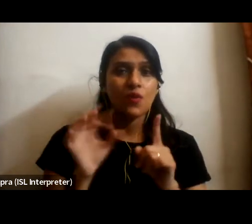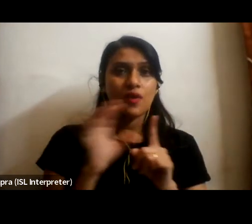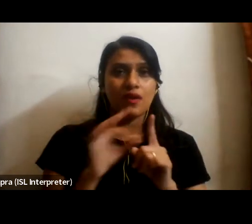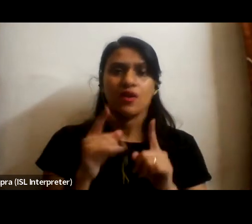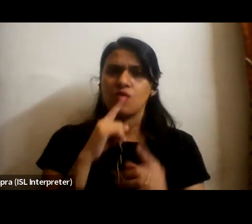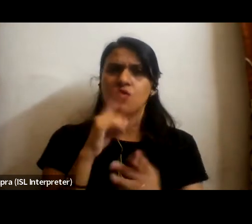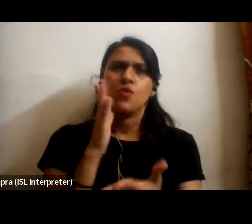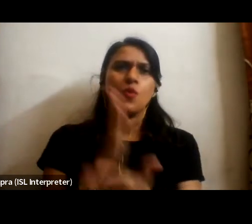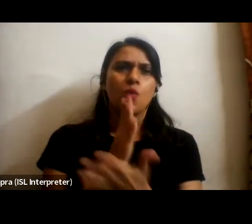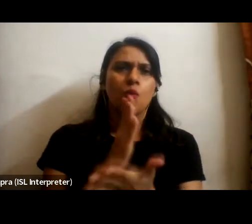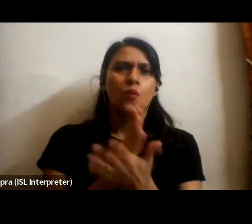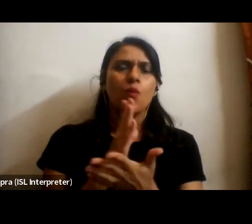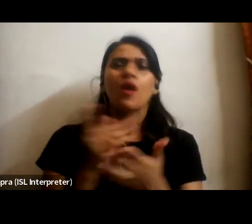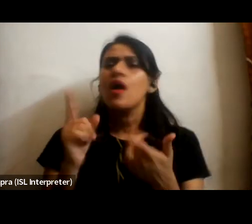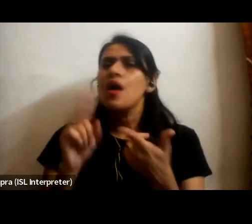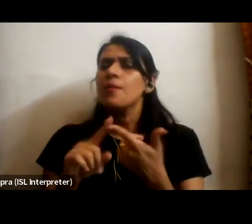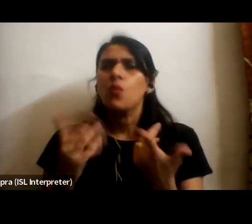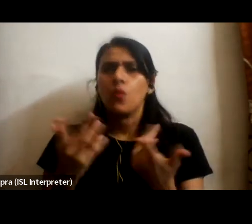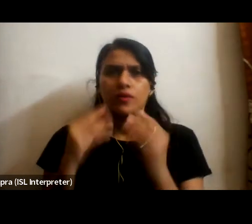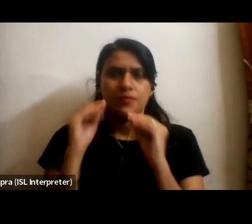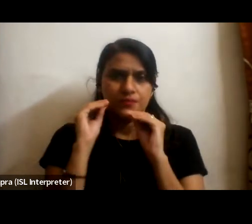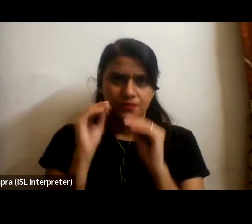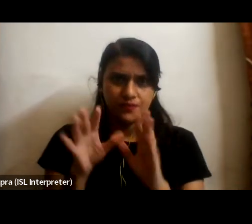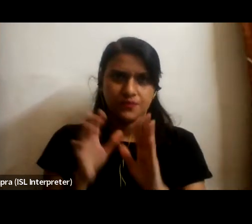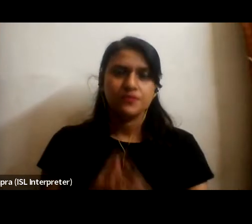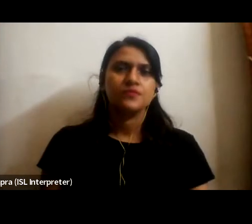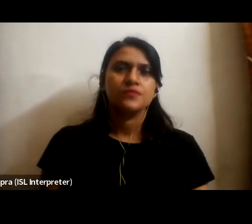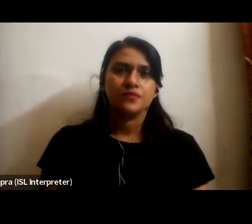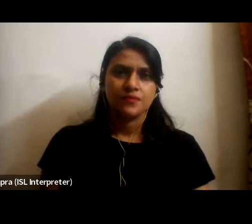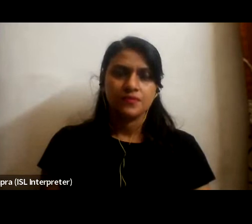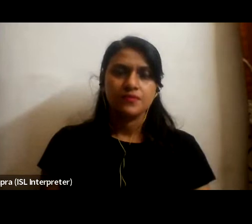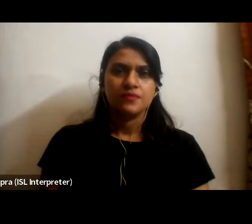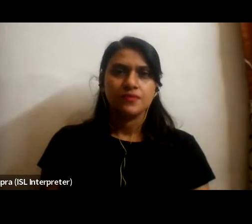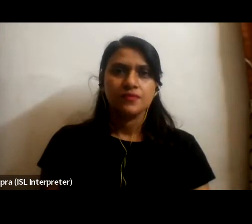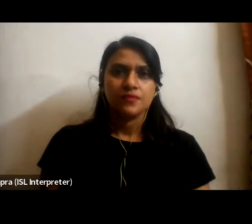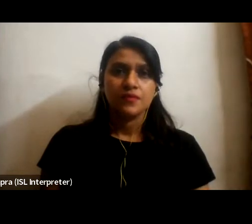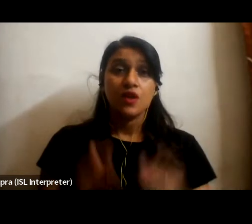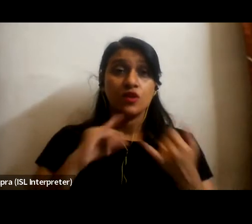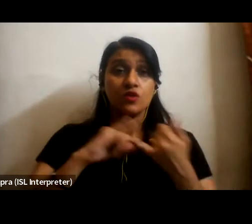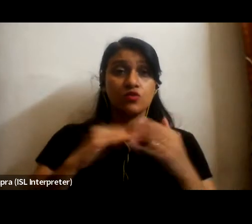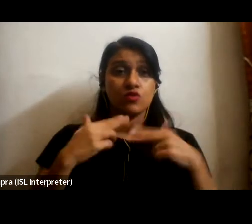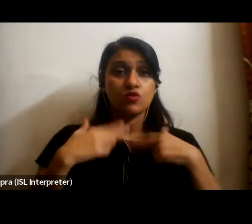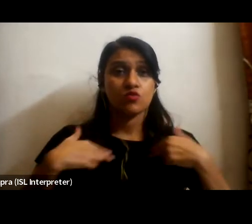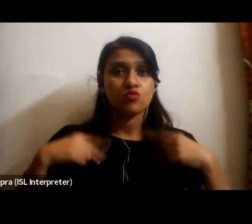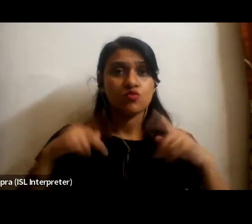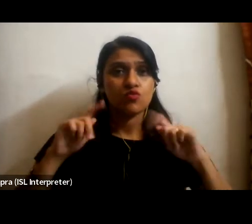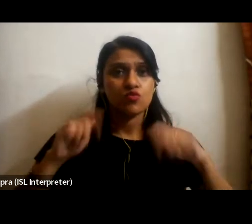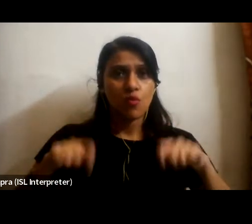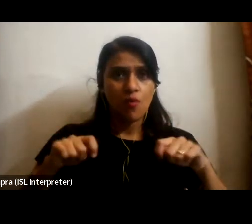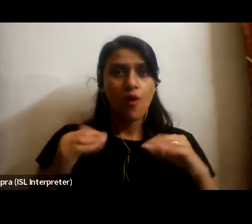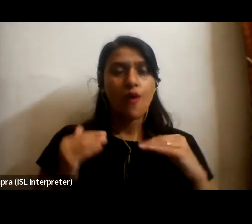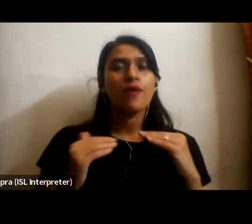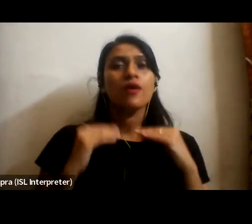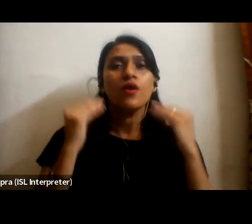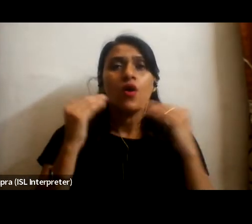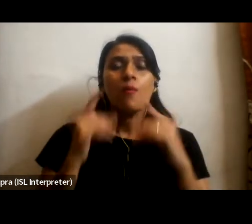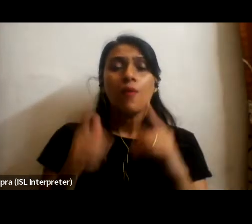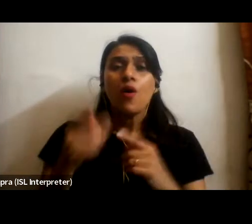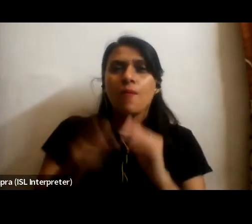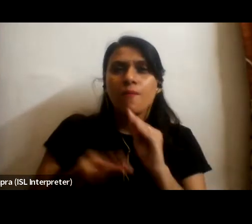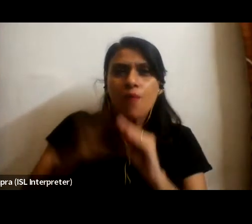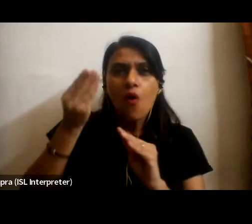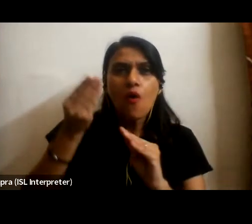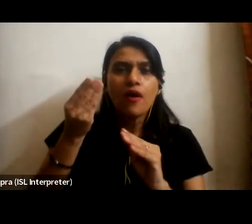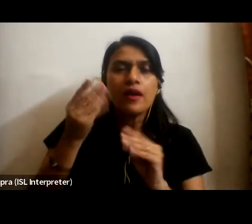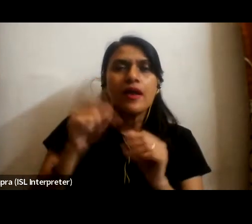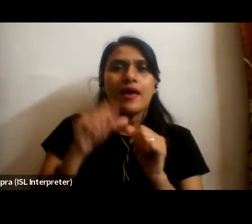what happened. Where they try to make the Supreme Court more accessible. right? And that's where they introduced the PIL